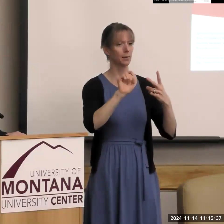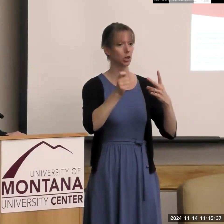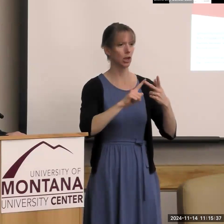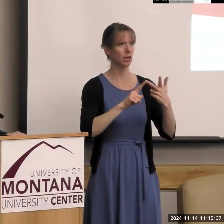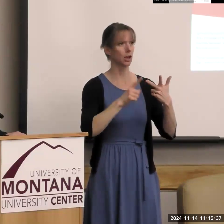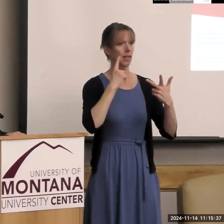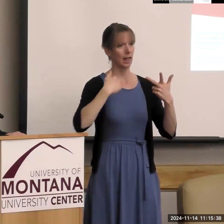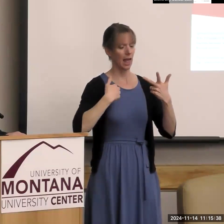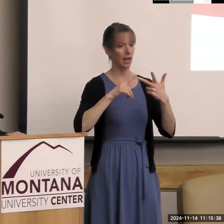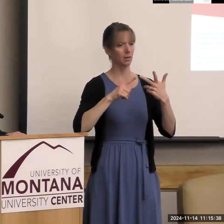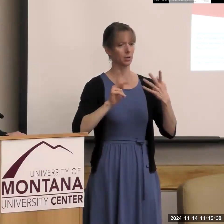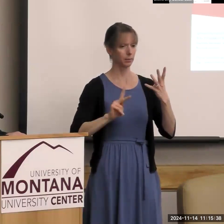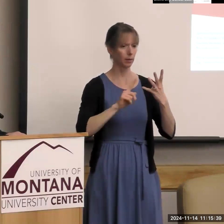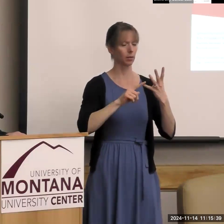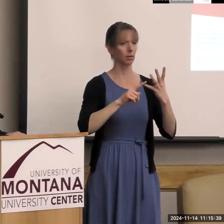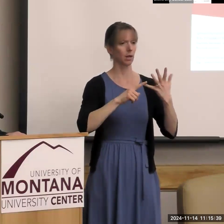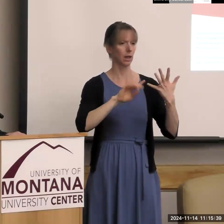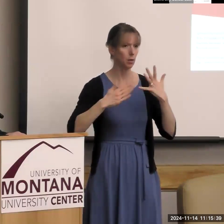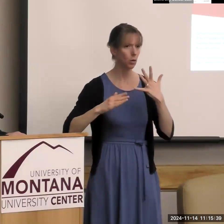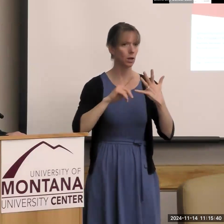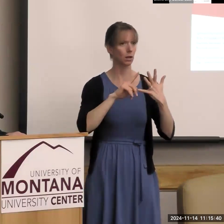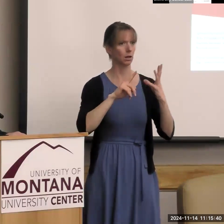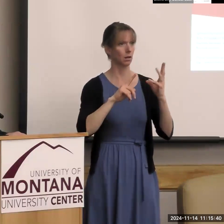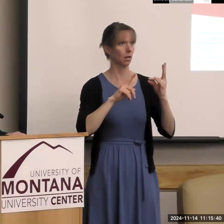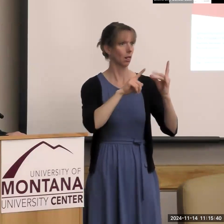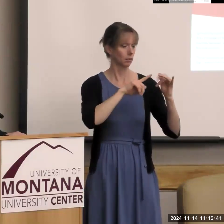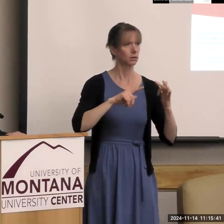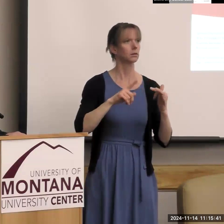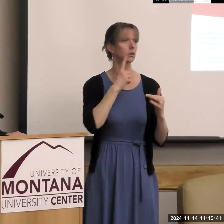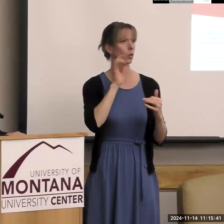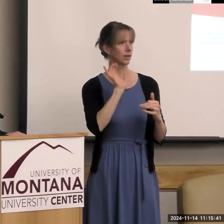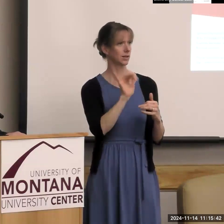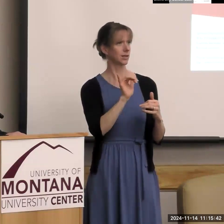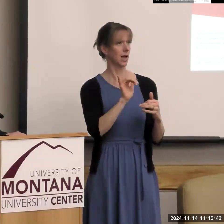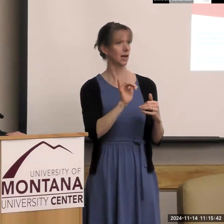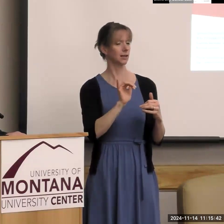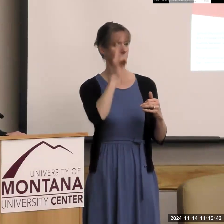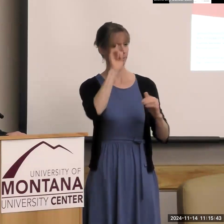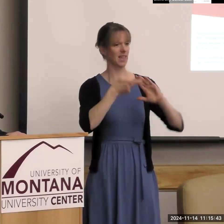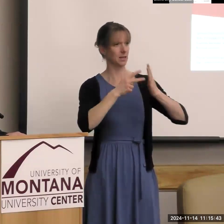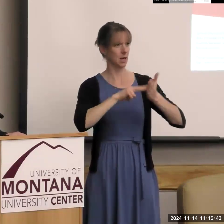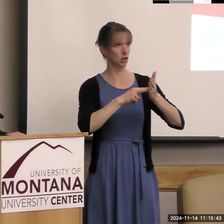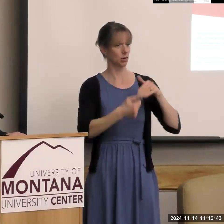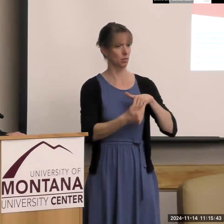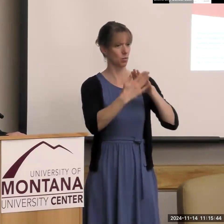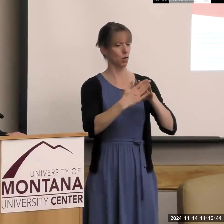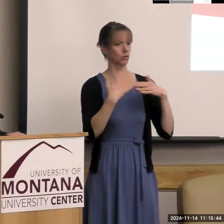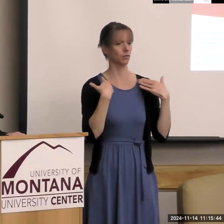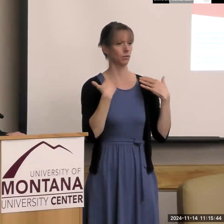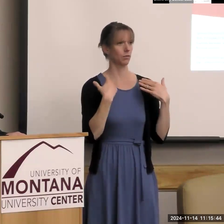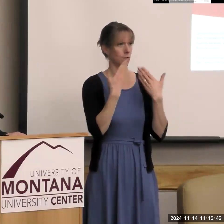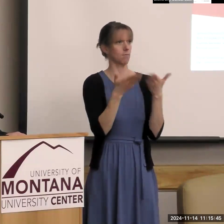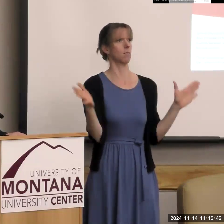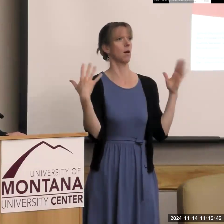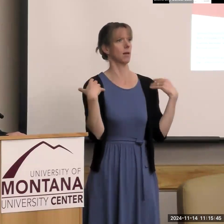the animals and the humans and the community. And so it is this intentional approach within public health to be talking about